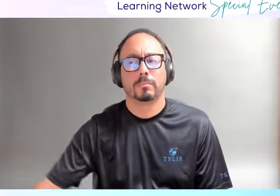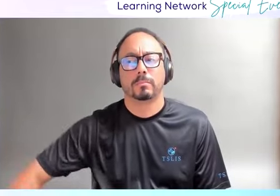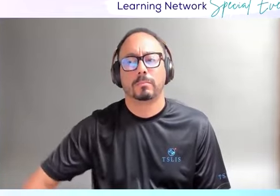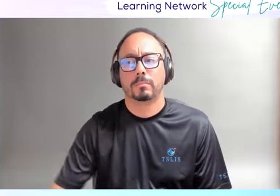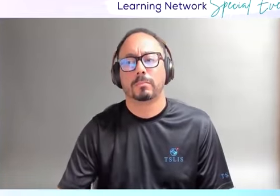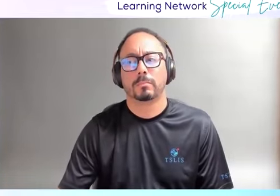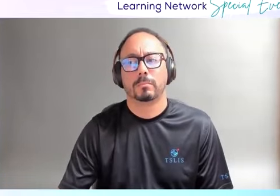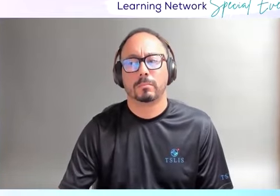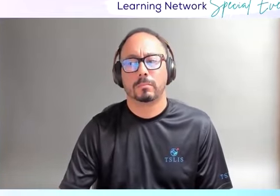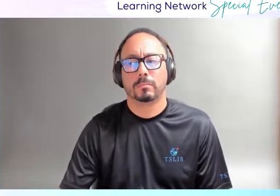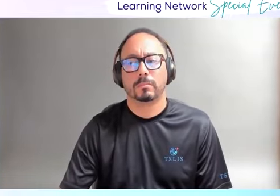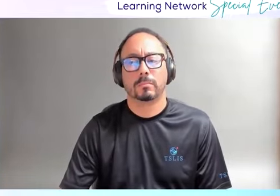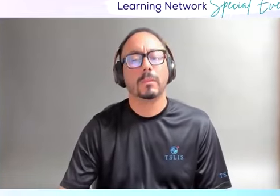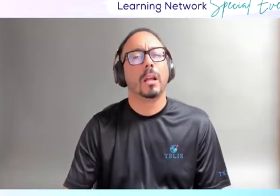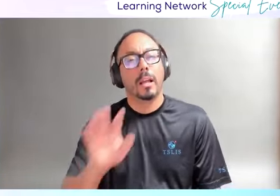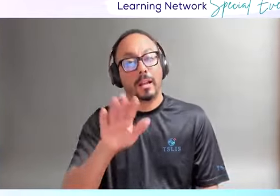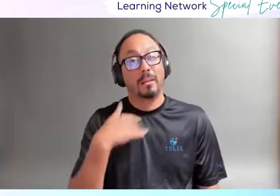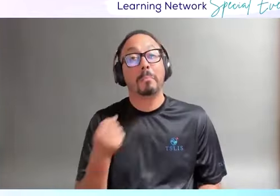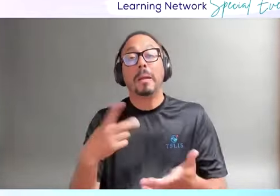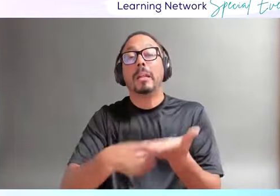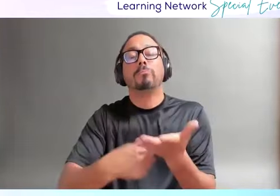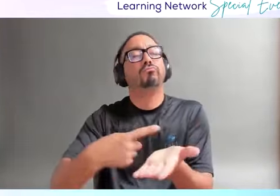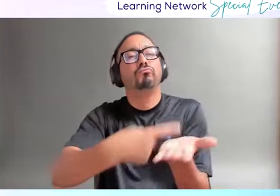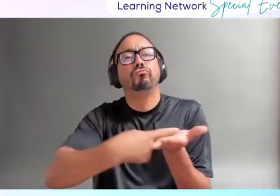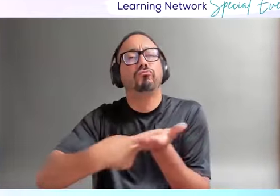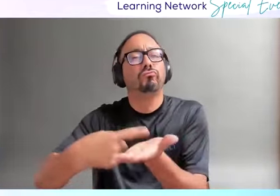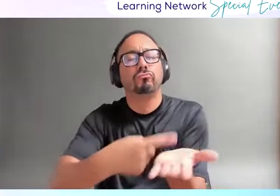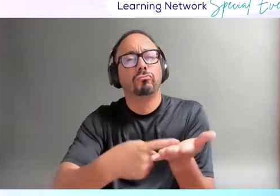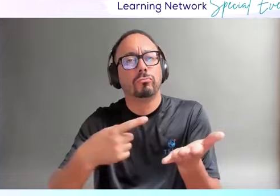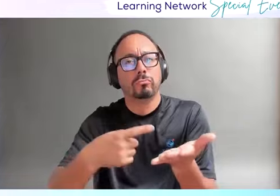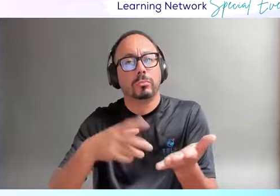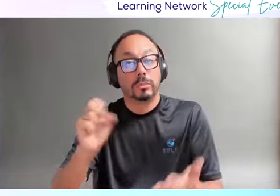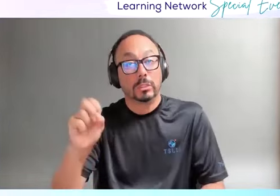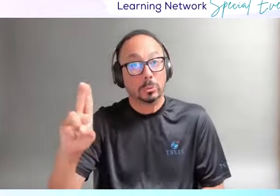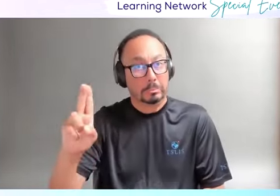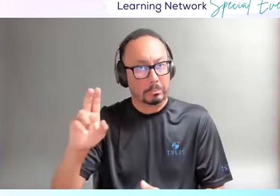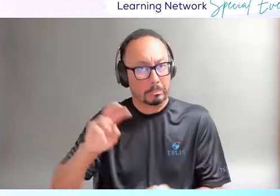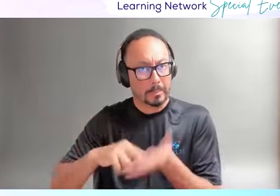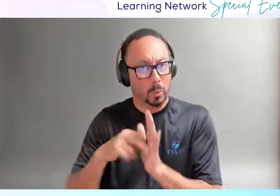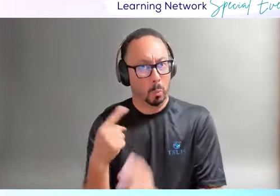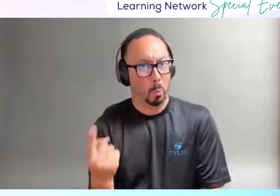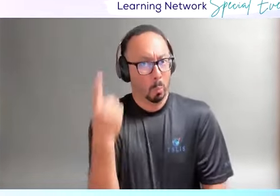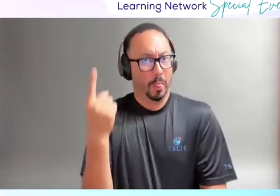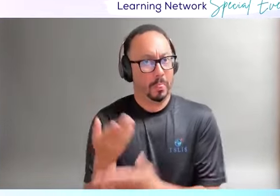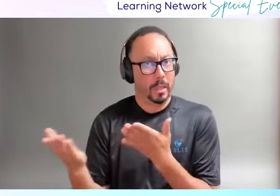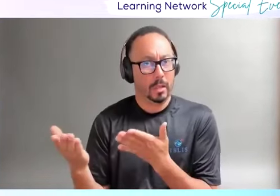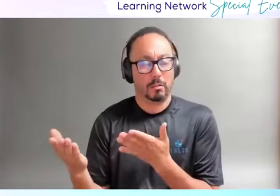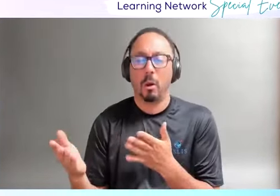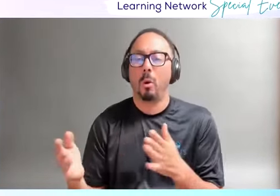thing. And if anything I can say to you today disavows that notion. I want you to begin